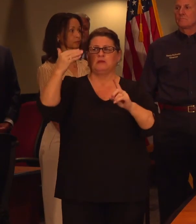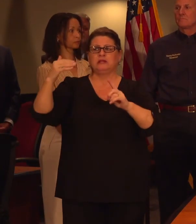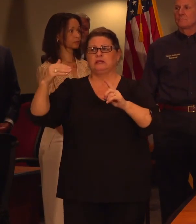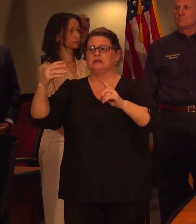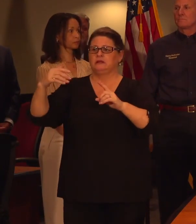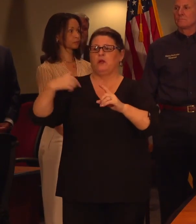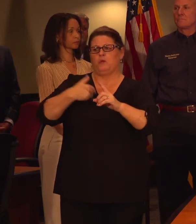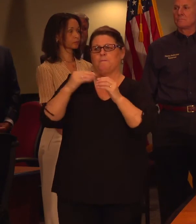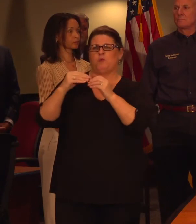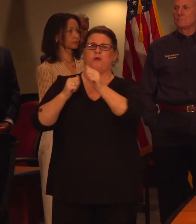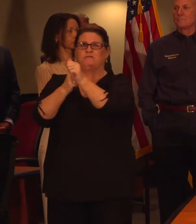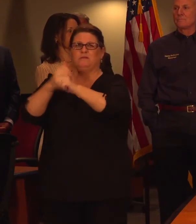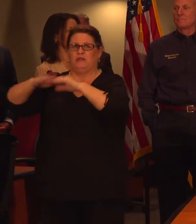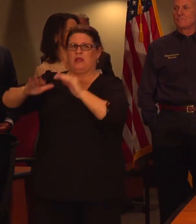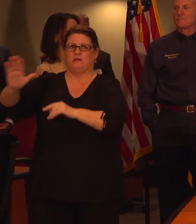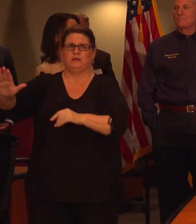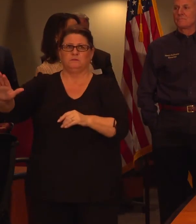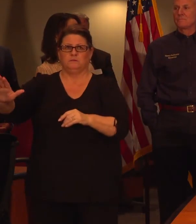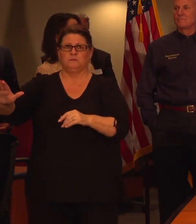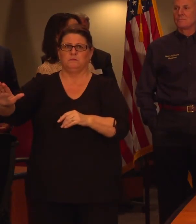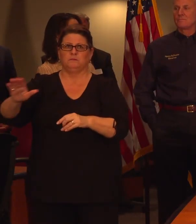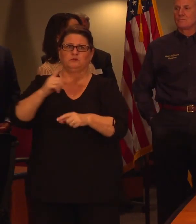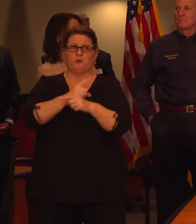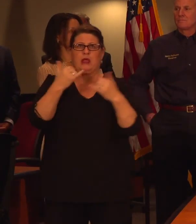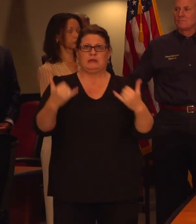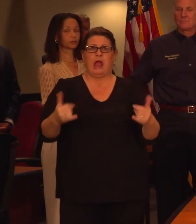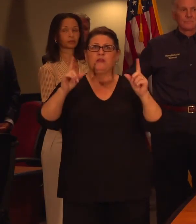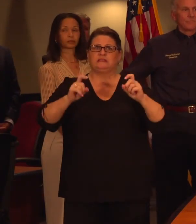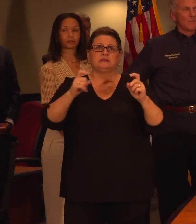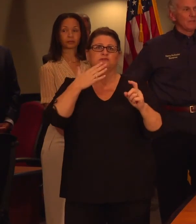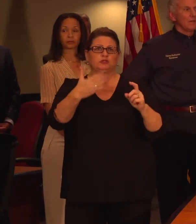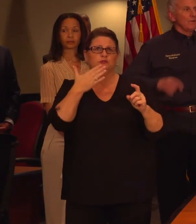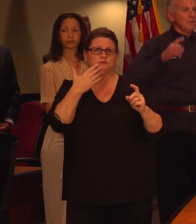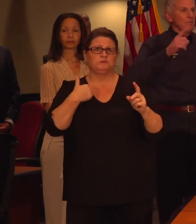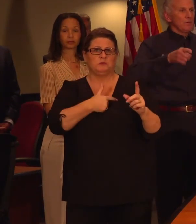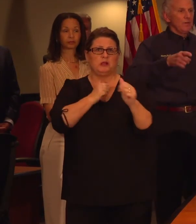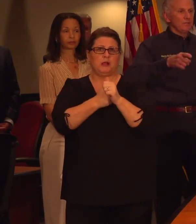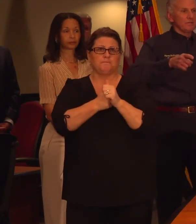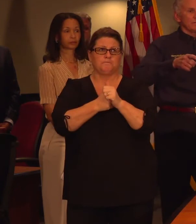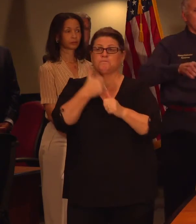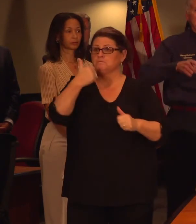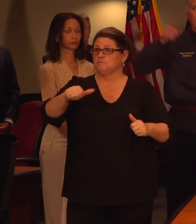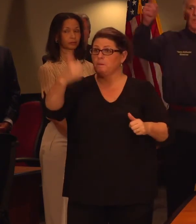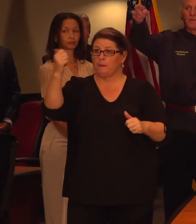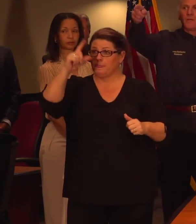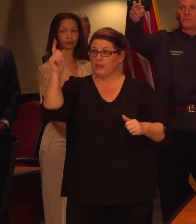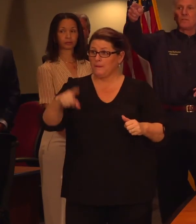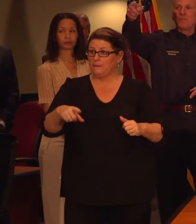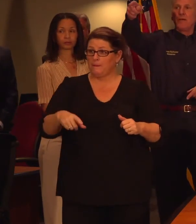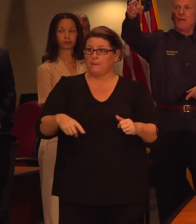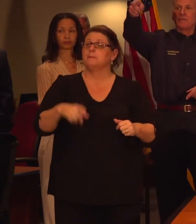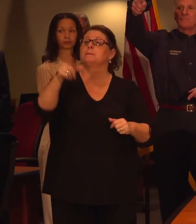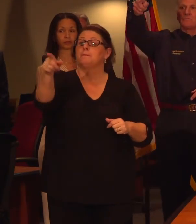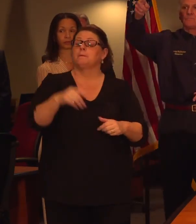pretty confident today that we're caught up on the vast majority of that testing. Are there any more questions? Yeah, oh, for him or for